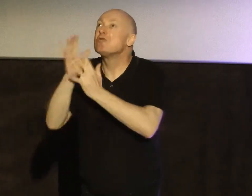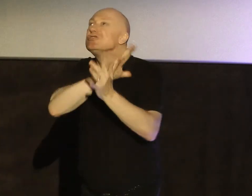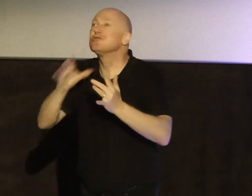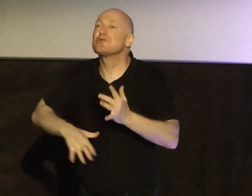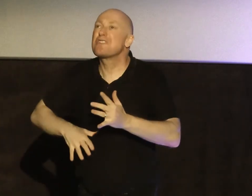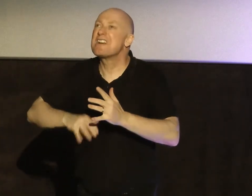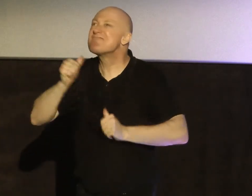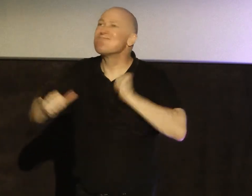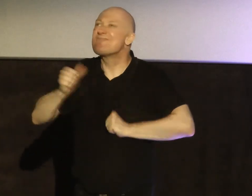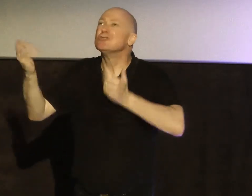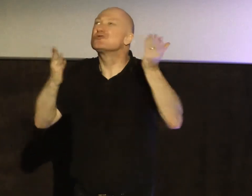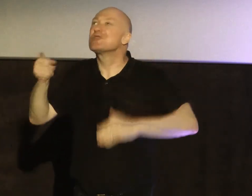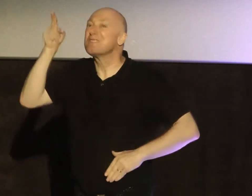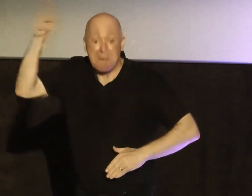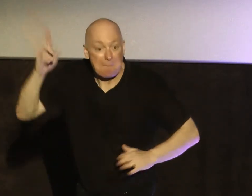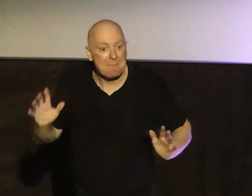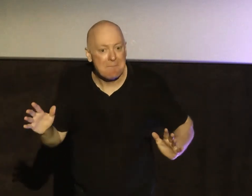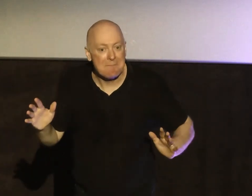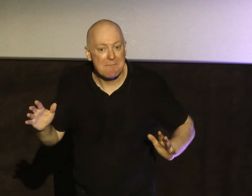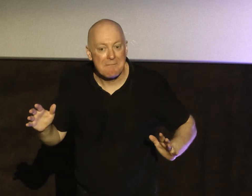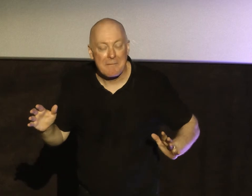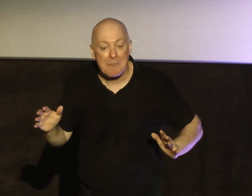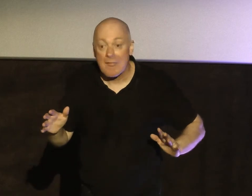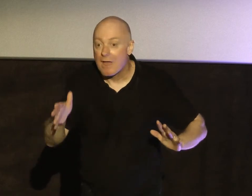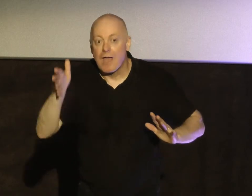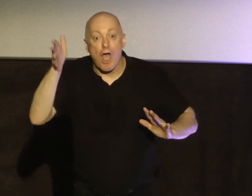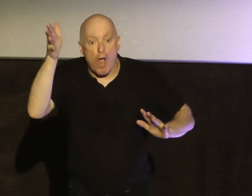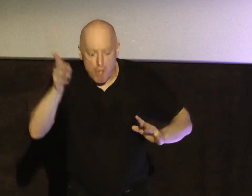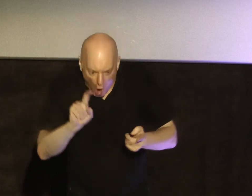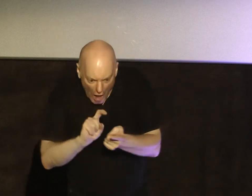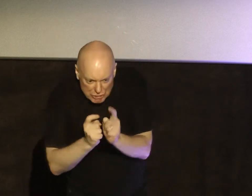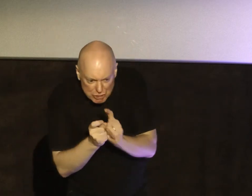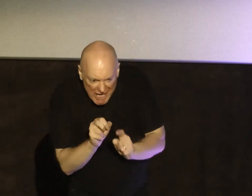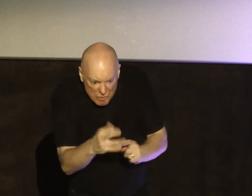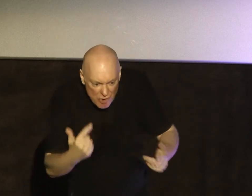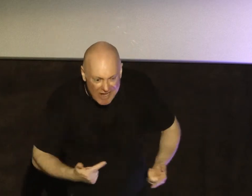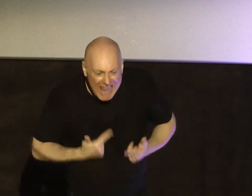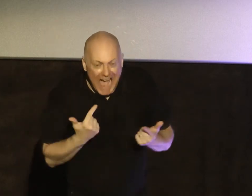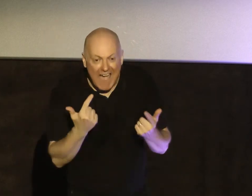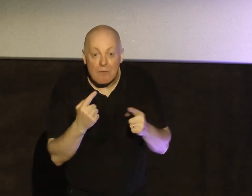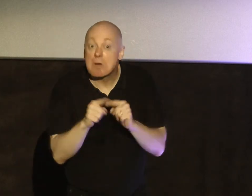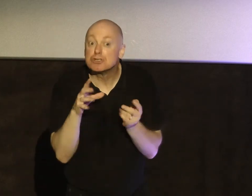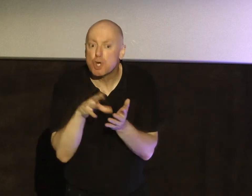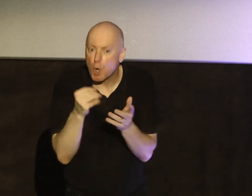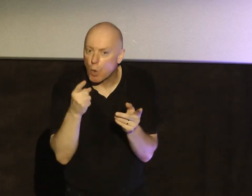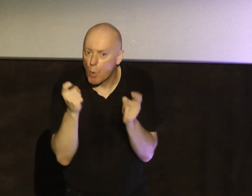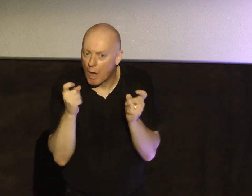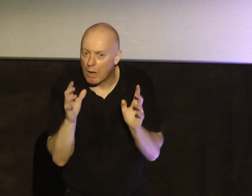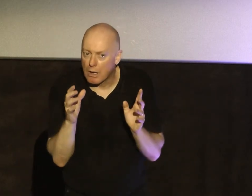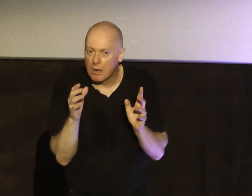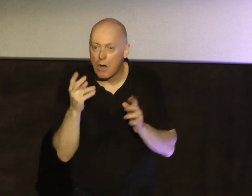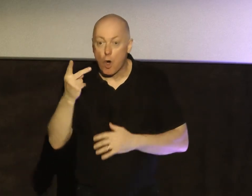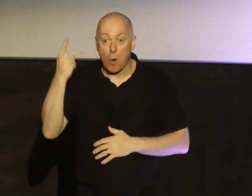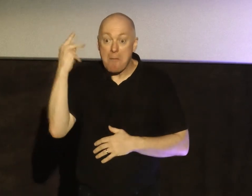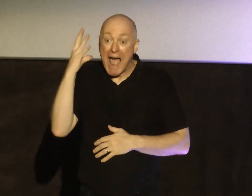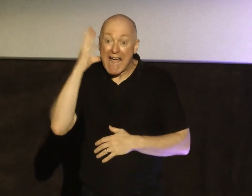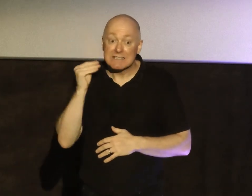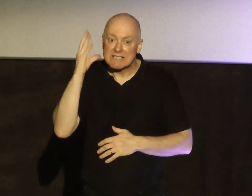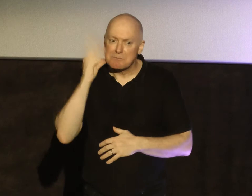actively serving him. And God was changing her life, but she learned very quickly that her past experiences were shaping